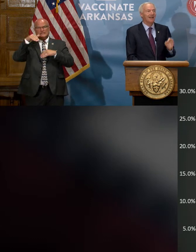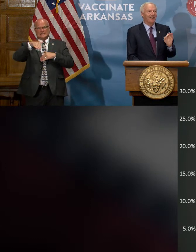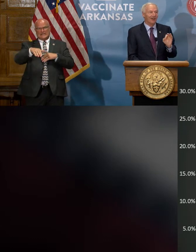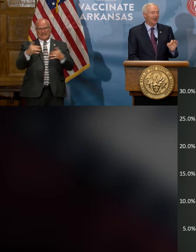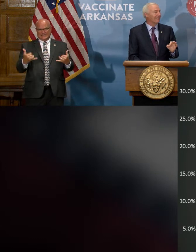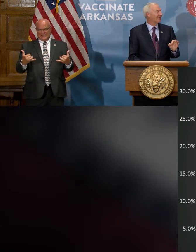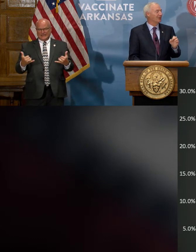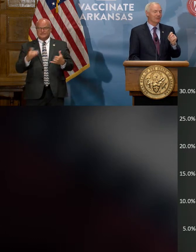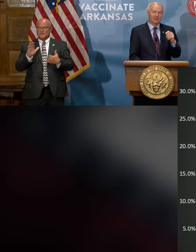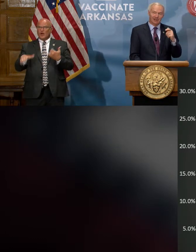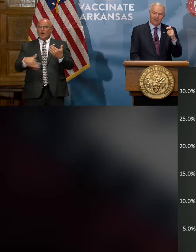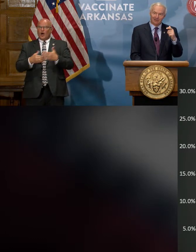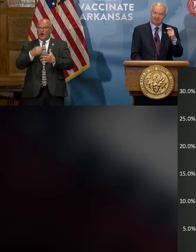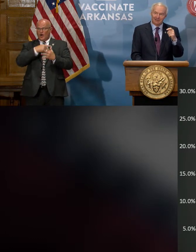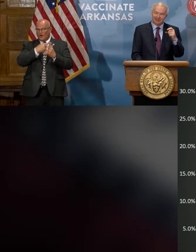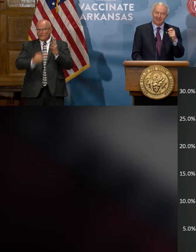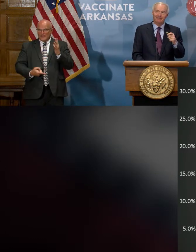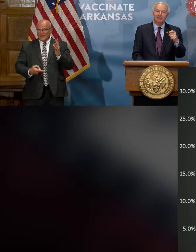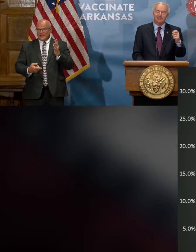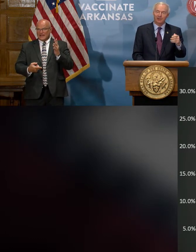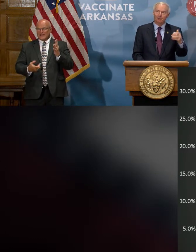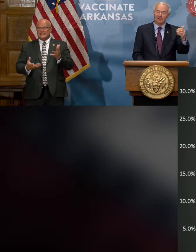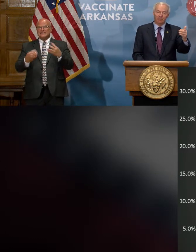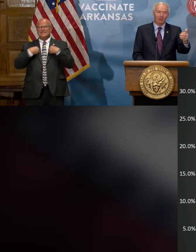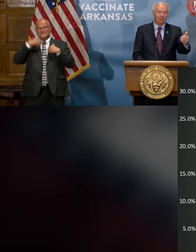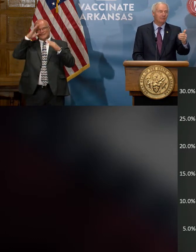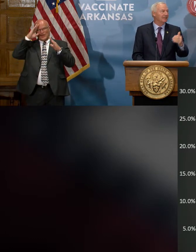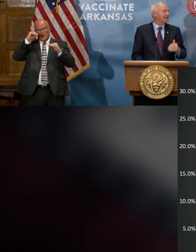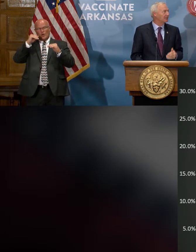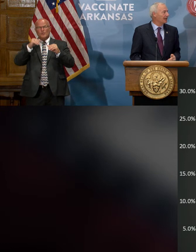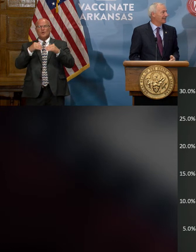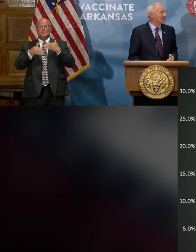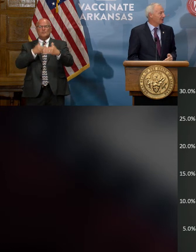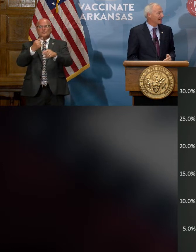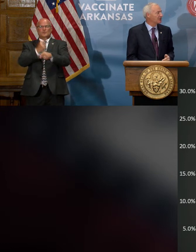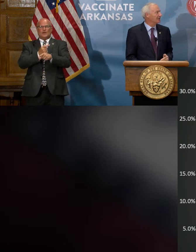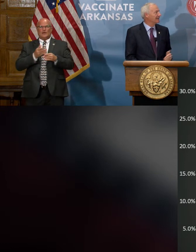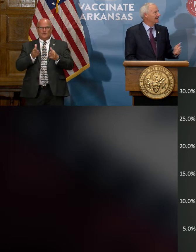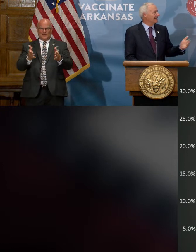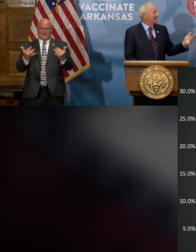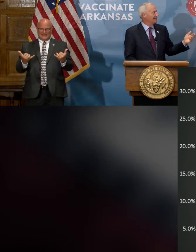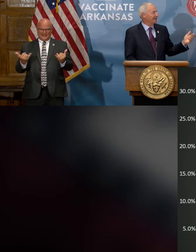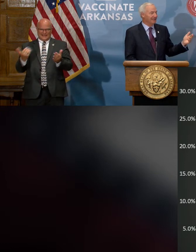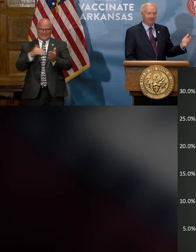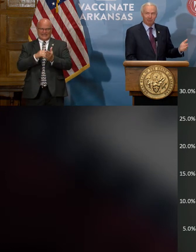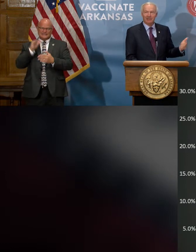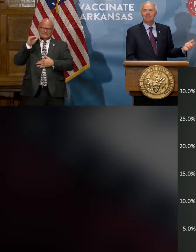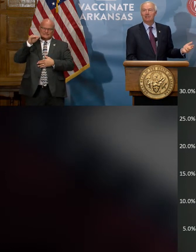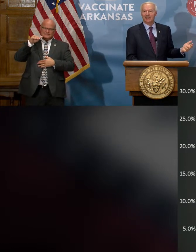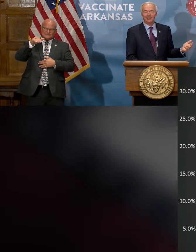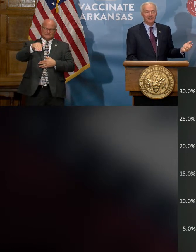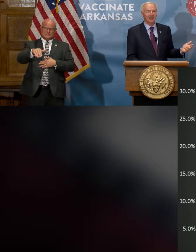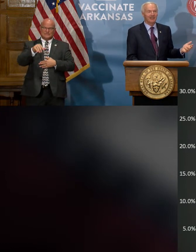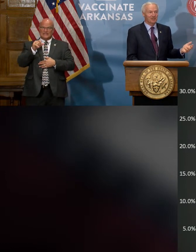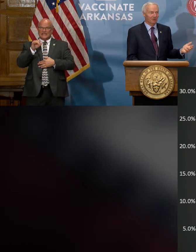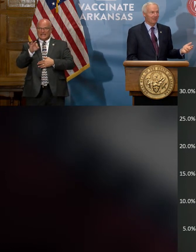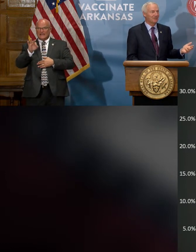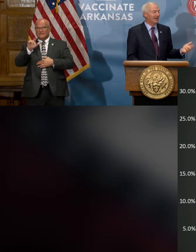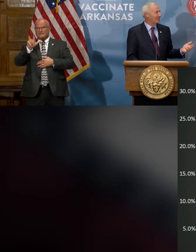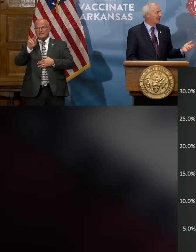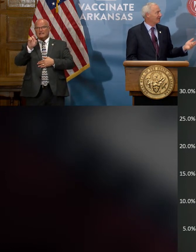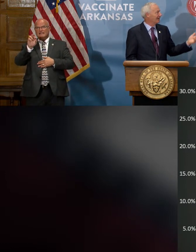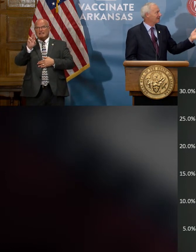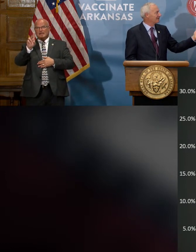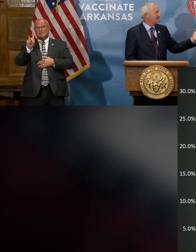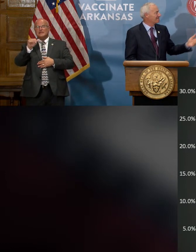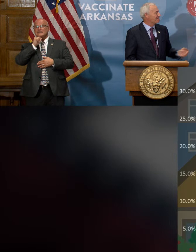decline. All of those gives us hope that we're moving in the right direction if Labor Day does not disrupt